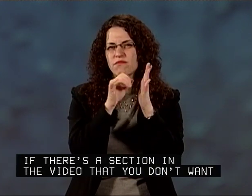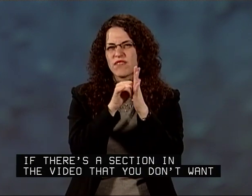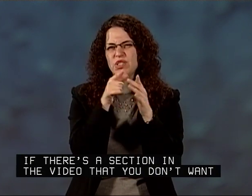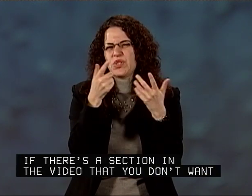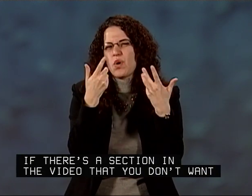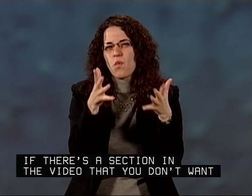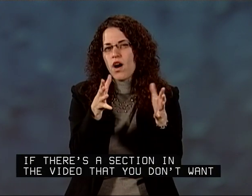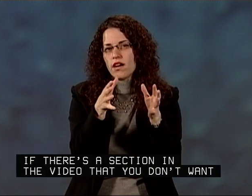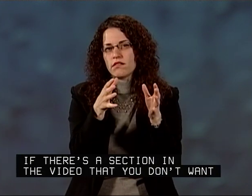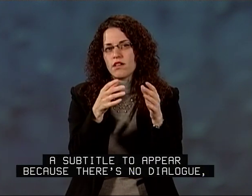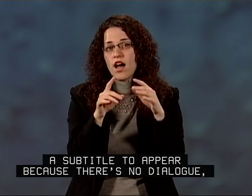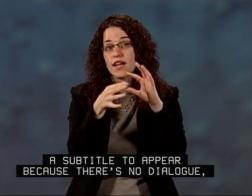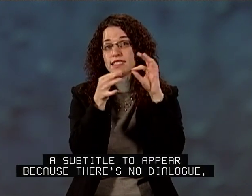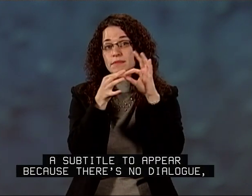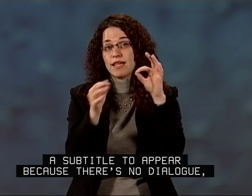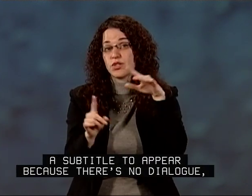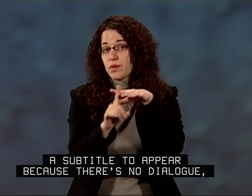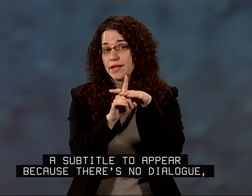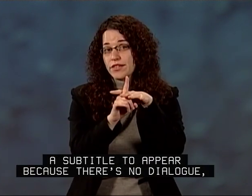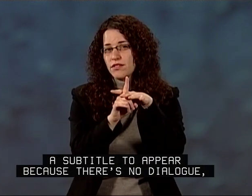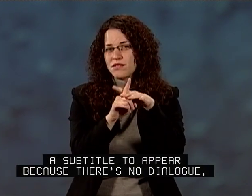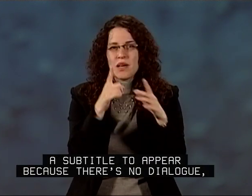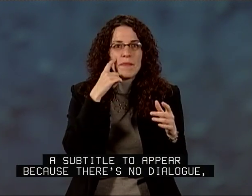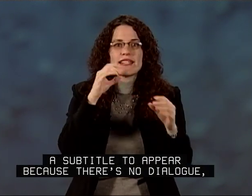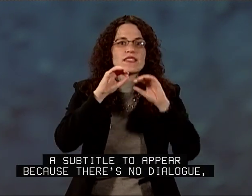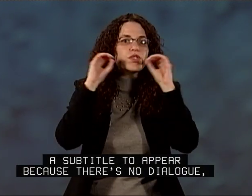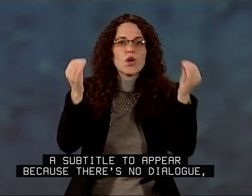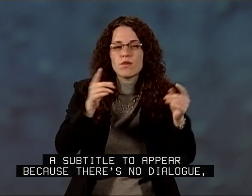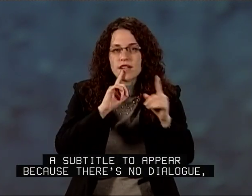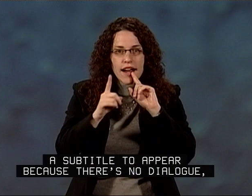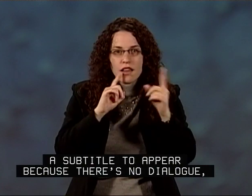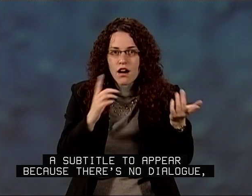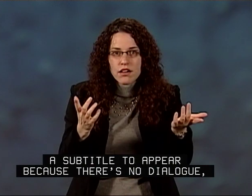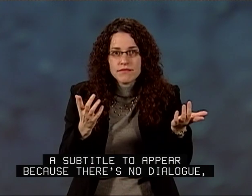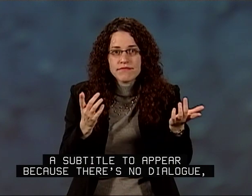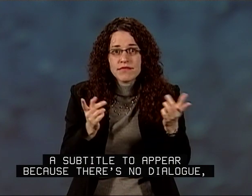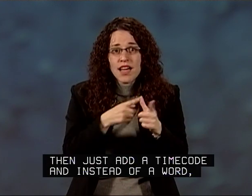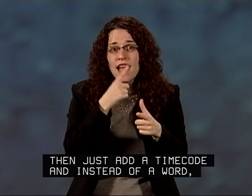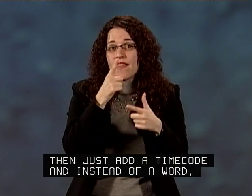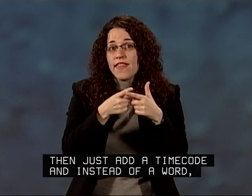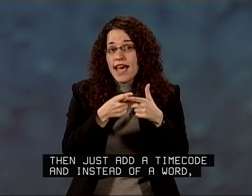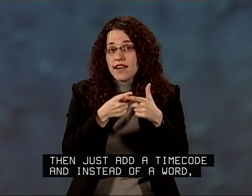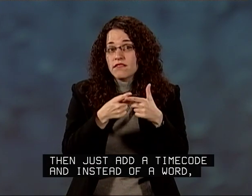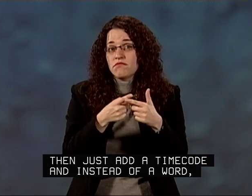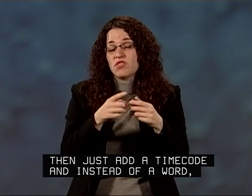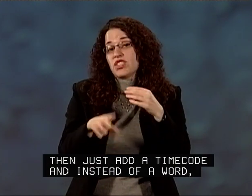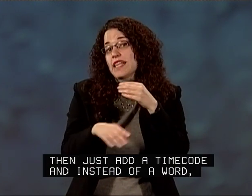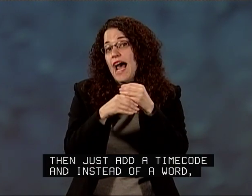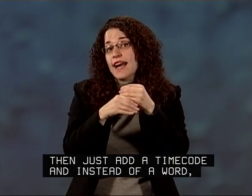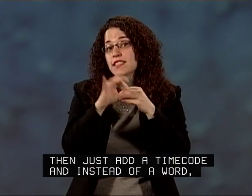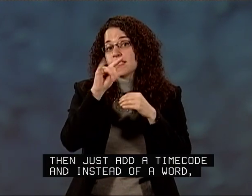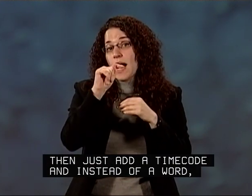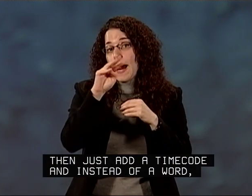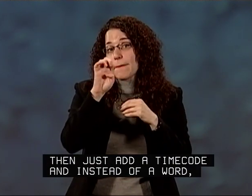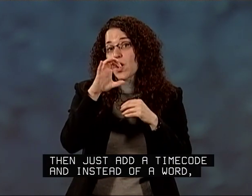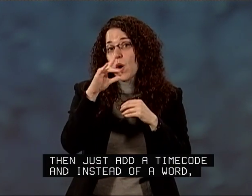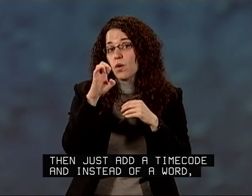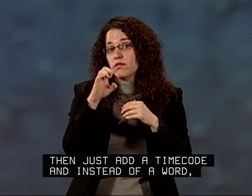that you don't want a subtitle to appear because there's no dialogue, then just add a time code